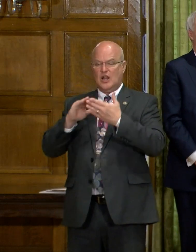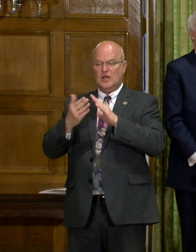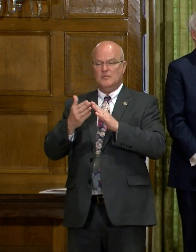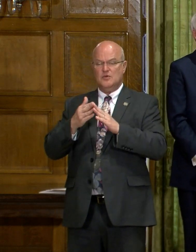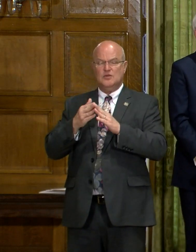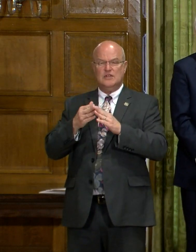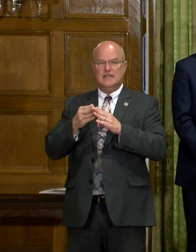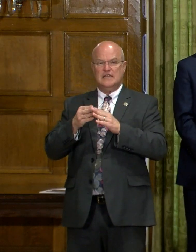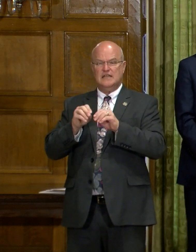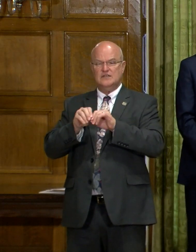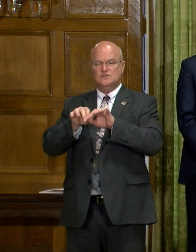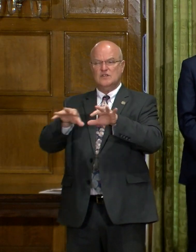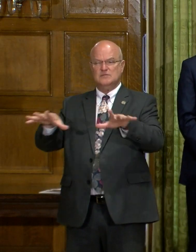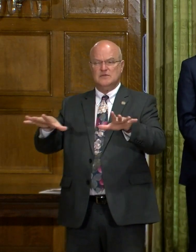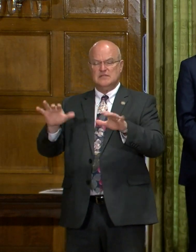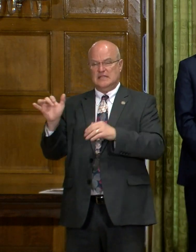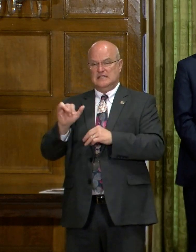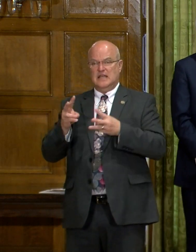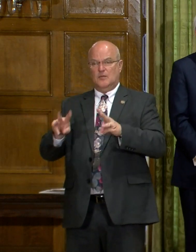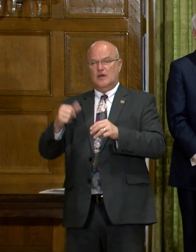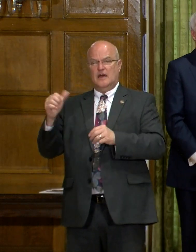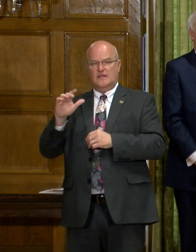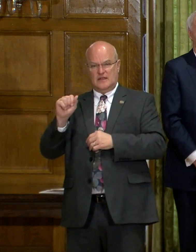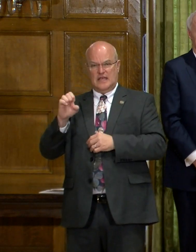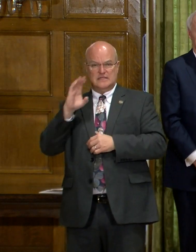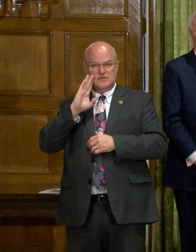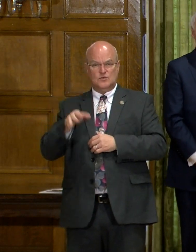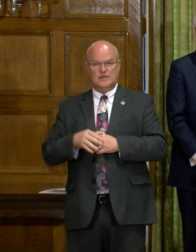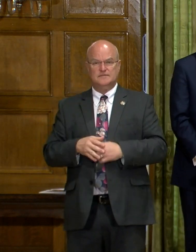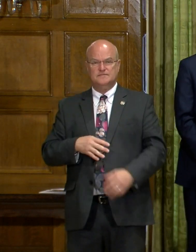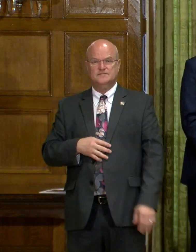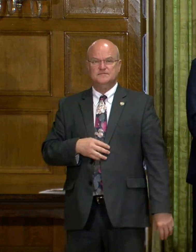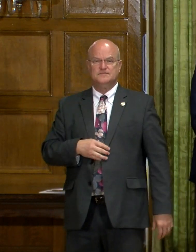community transmission in the same way that other cases would.